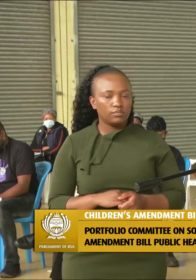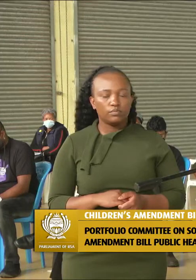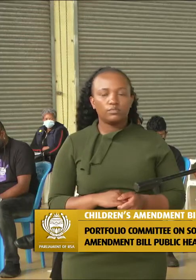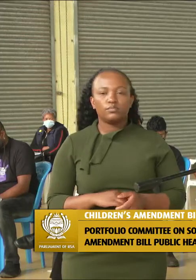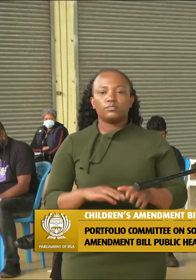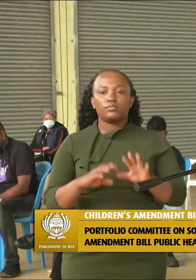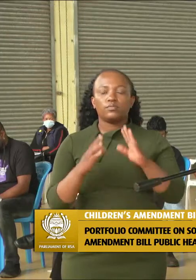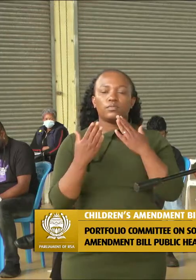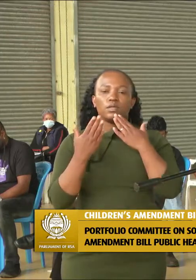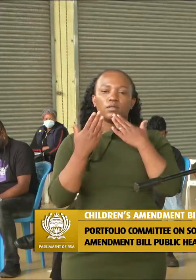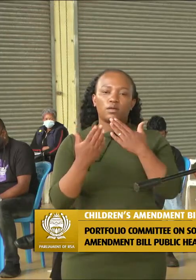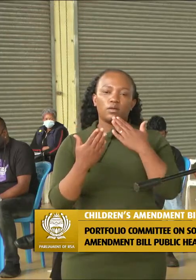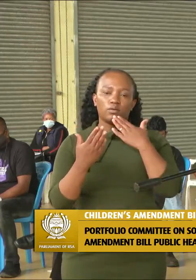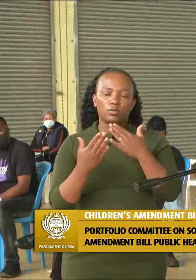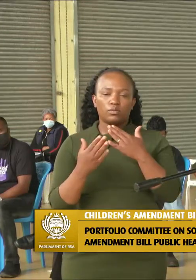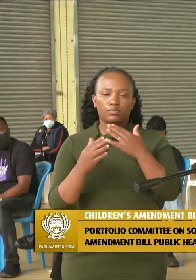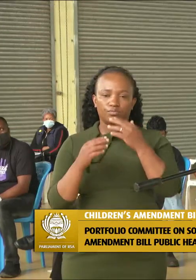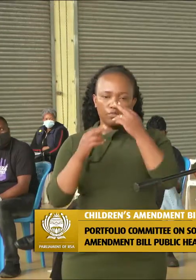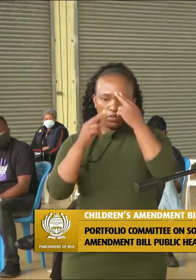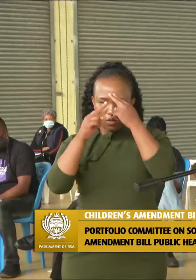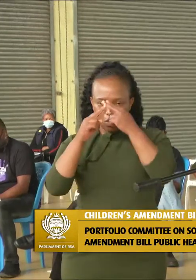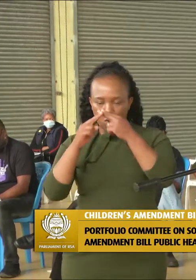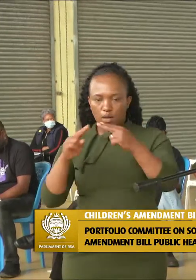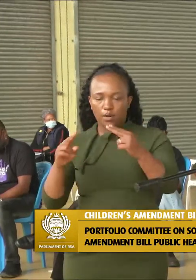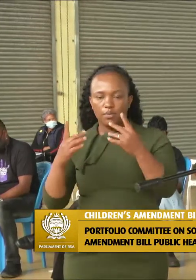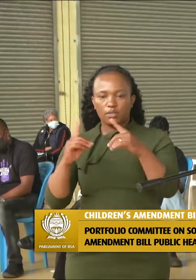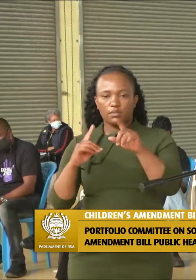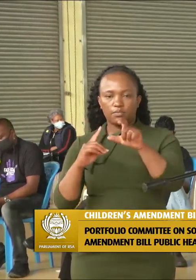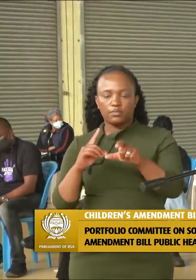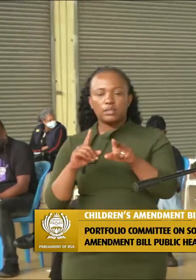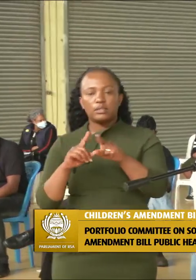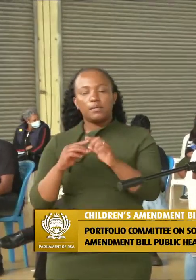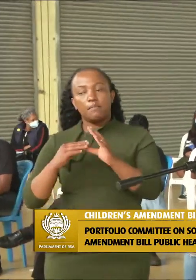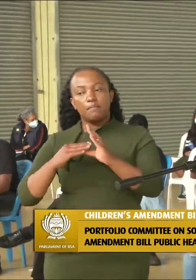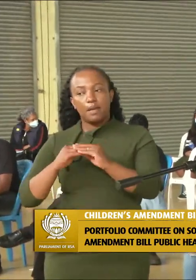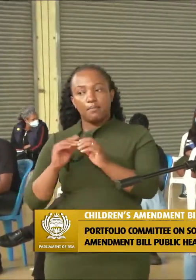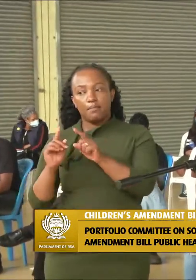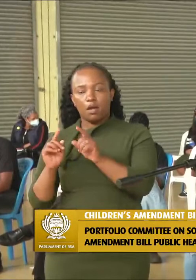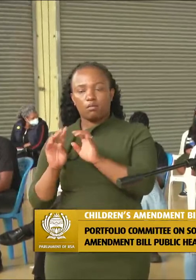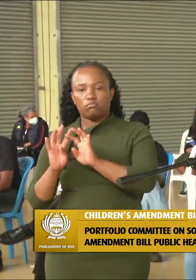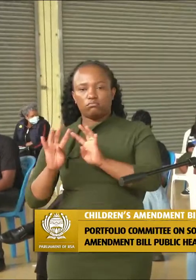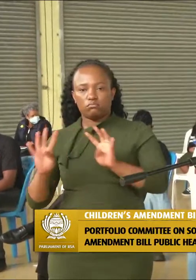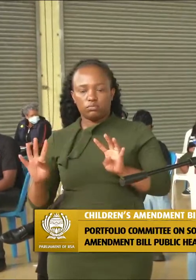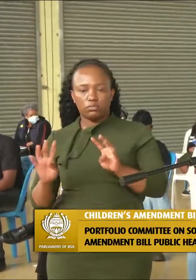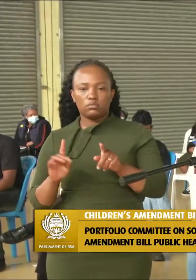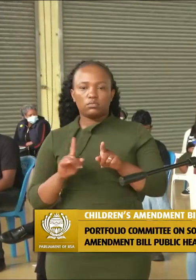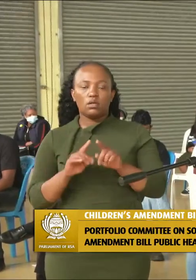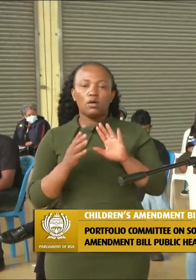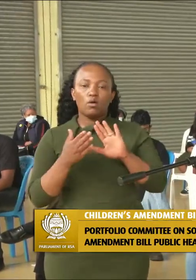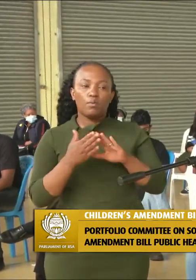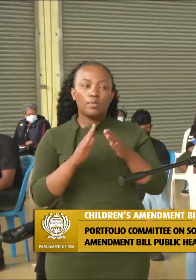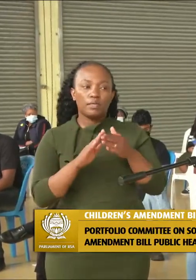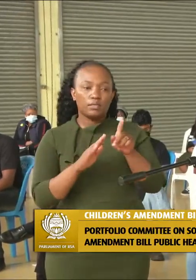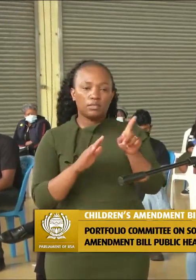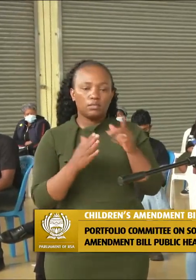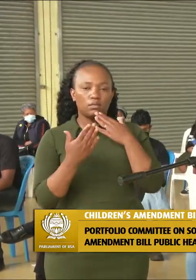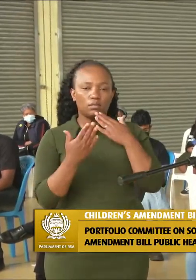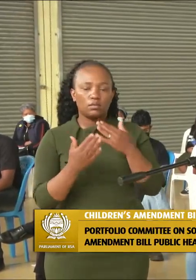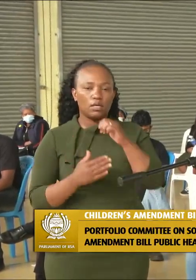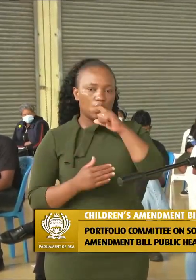Thank you very much, Honorable Chair, honorable members, nomphakathi wonke okhona namhlanje. Igama